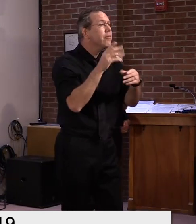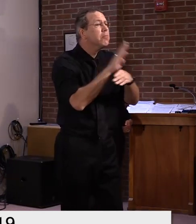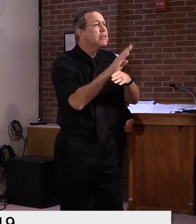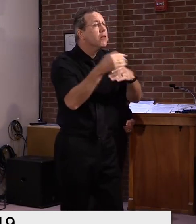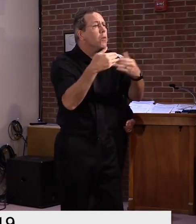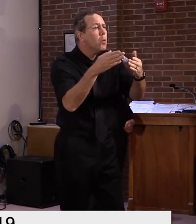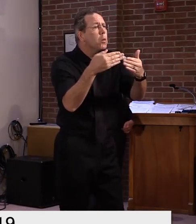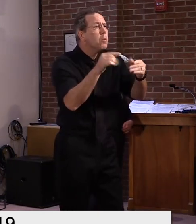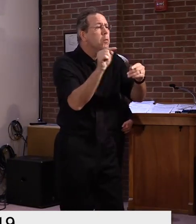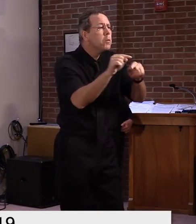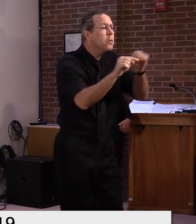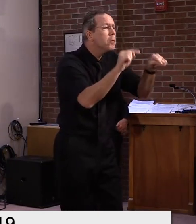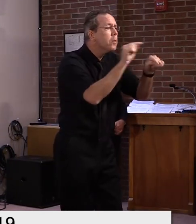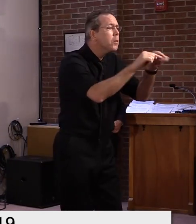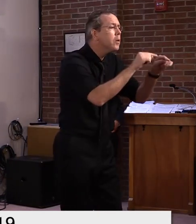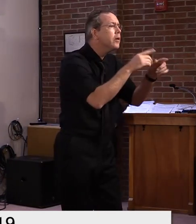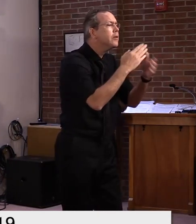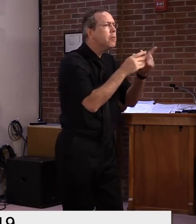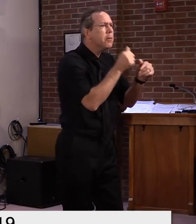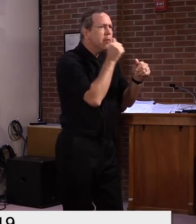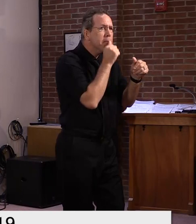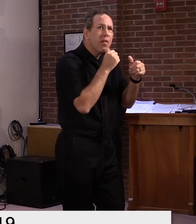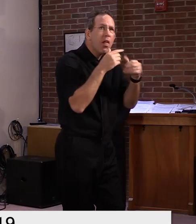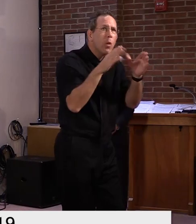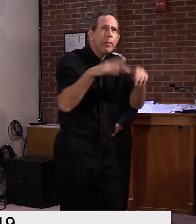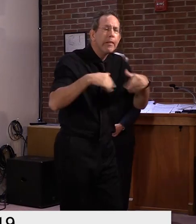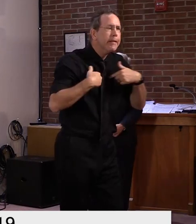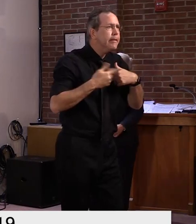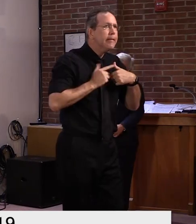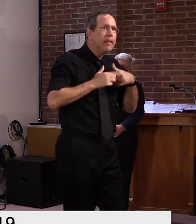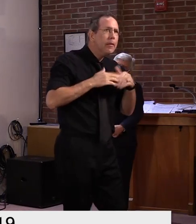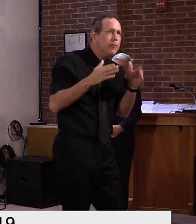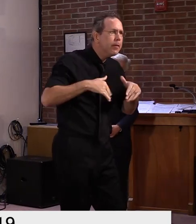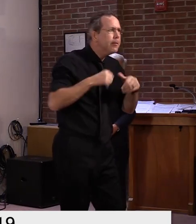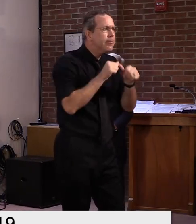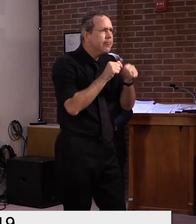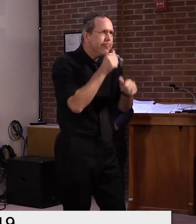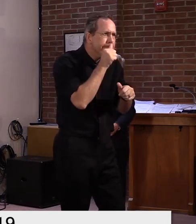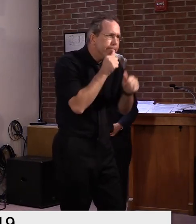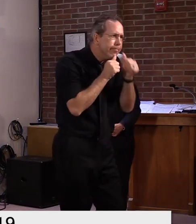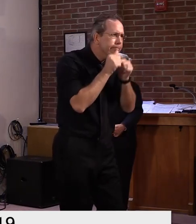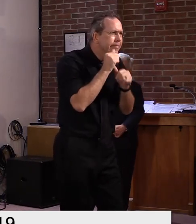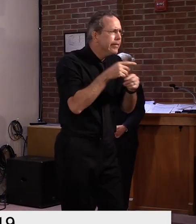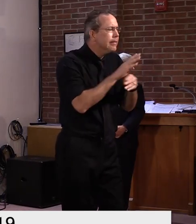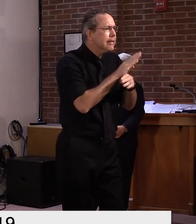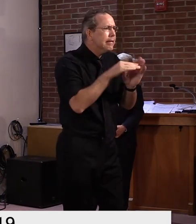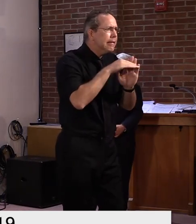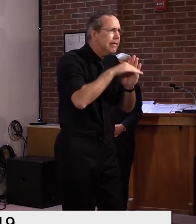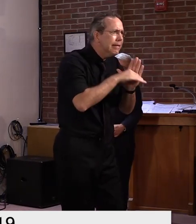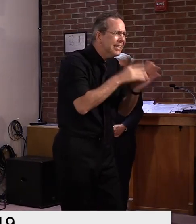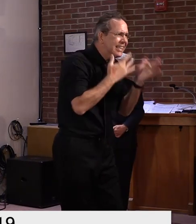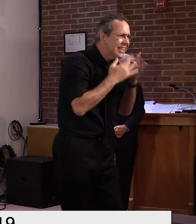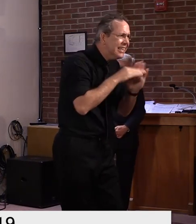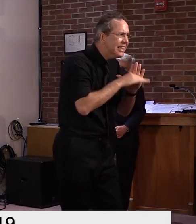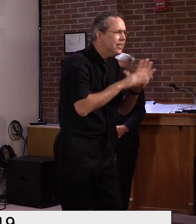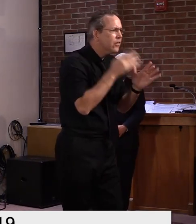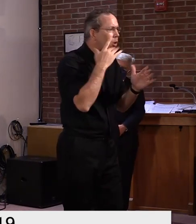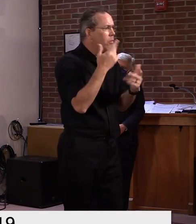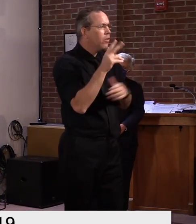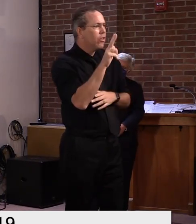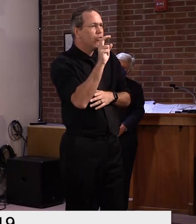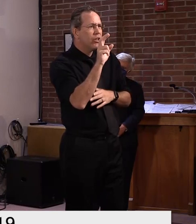communities, and businesses, not to mention nearly $300 million in lost revenue needed for government